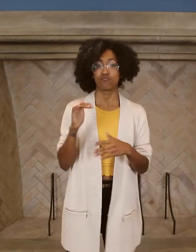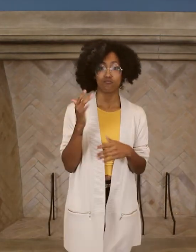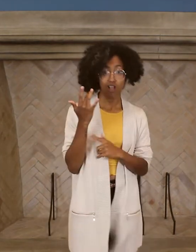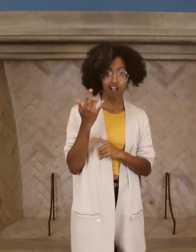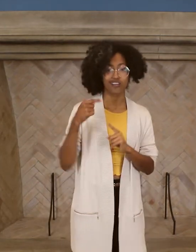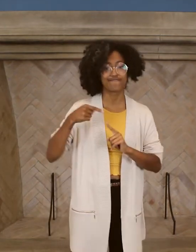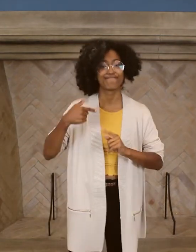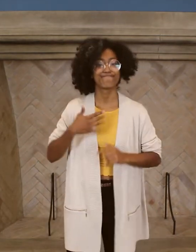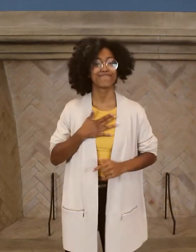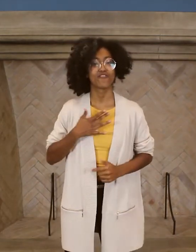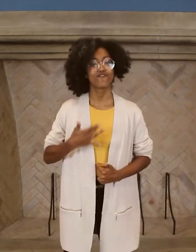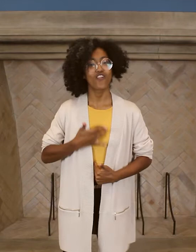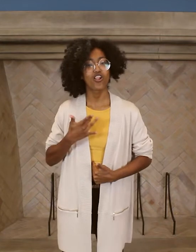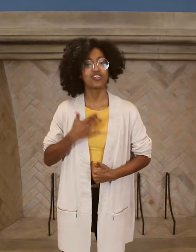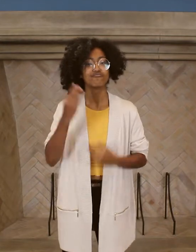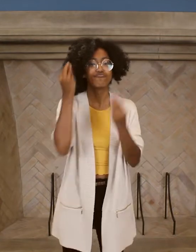me stay positive.